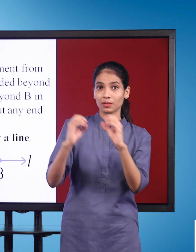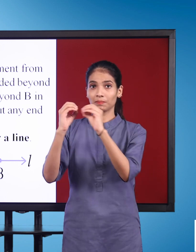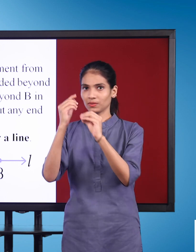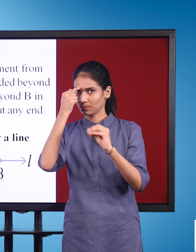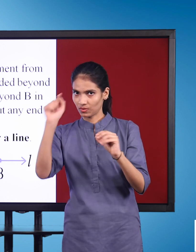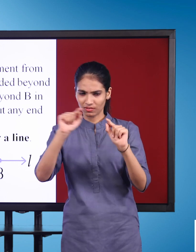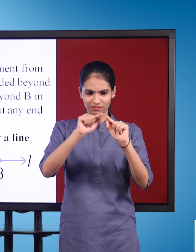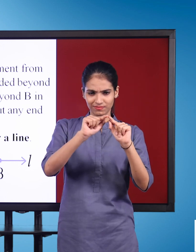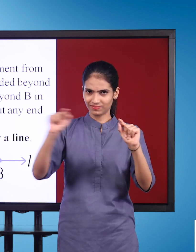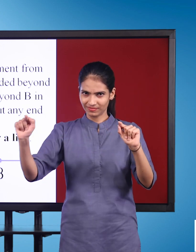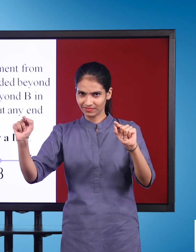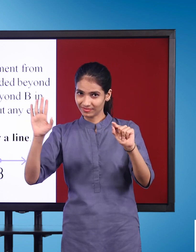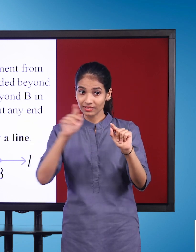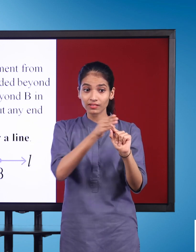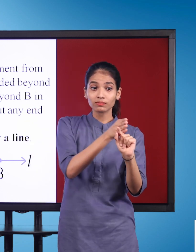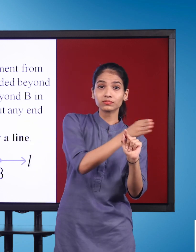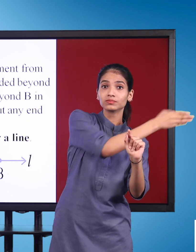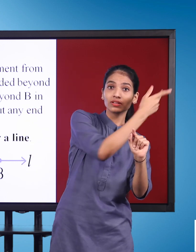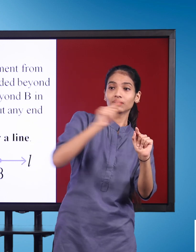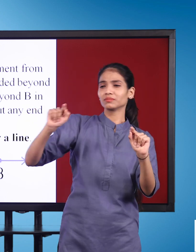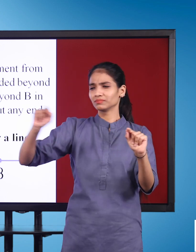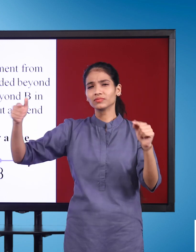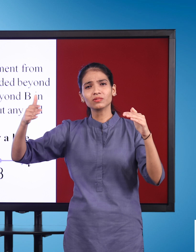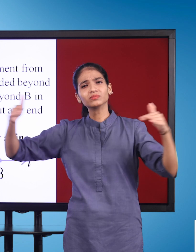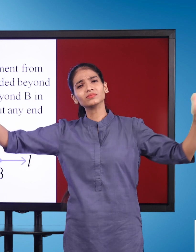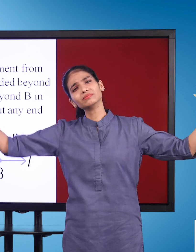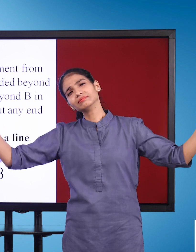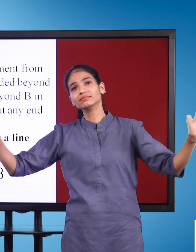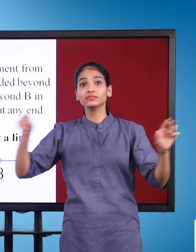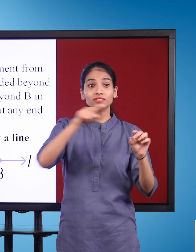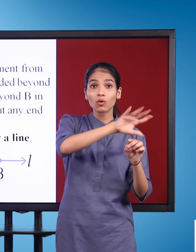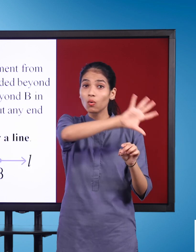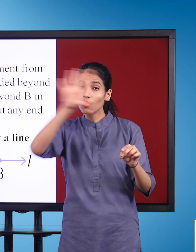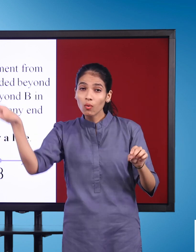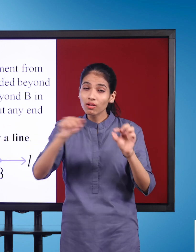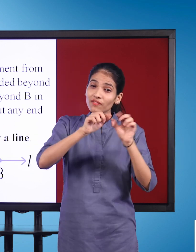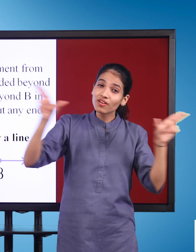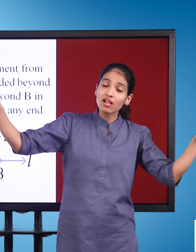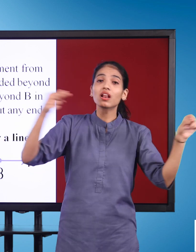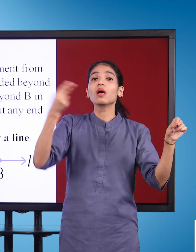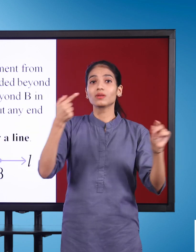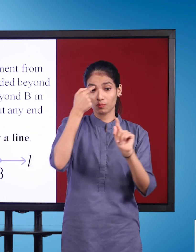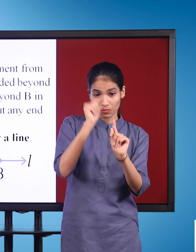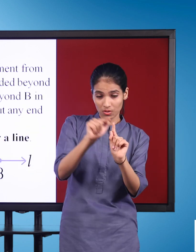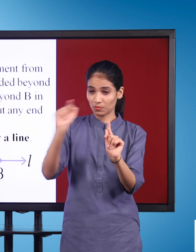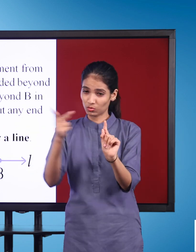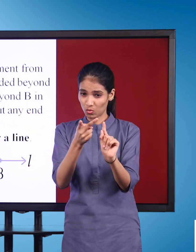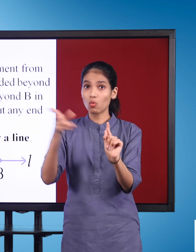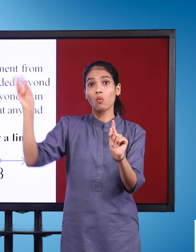is extended beyond A in one direction and beyond B in the other direction without any